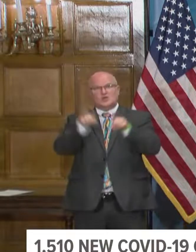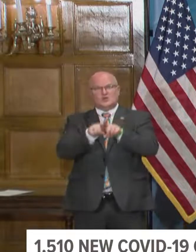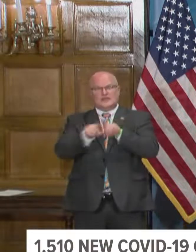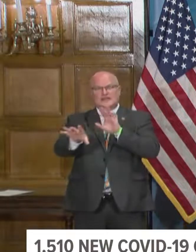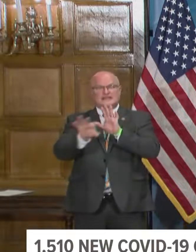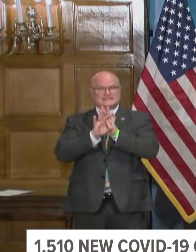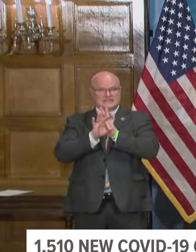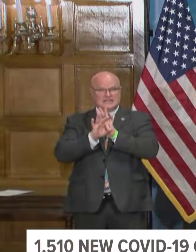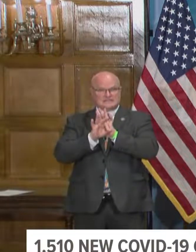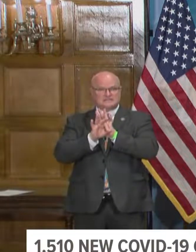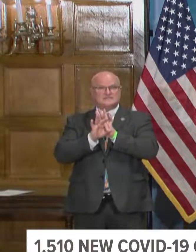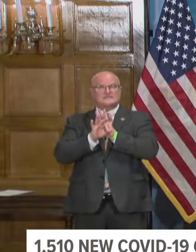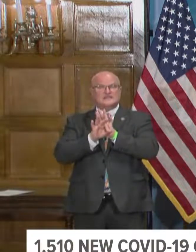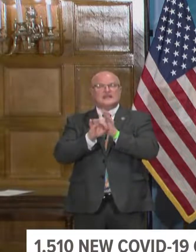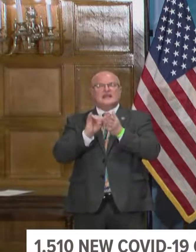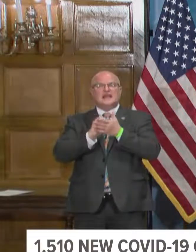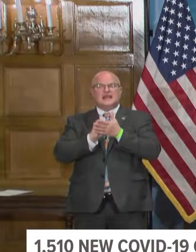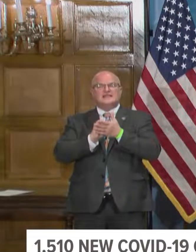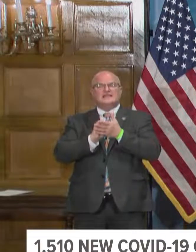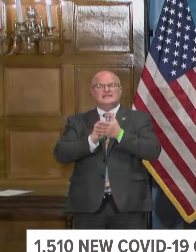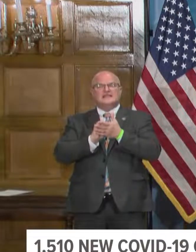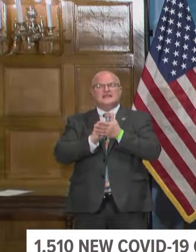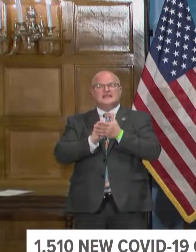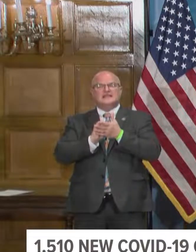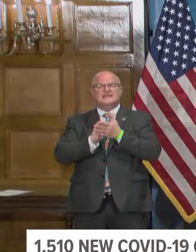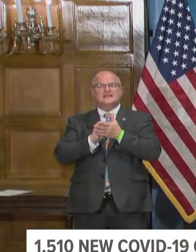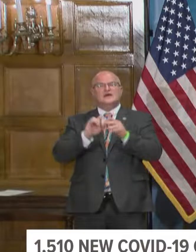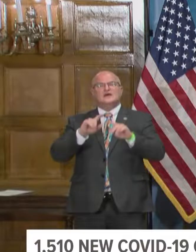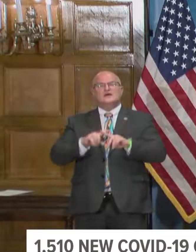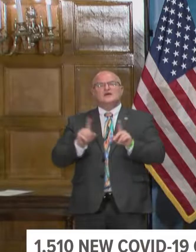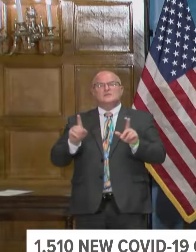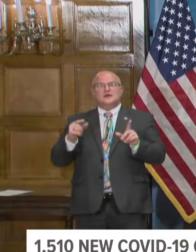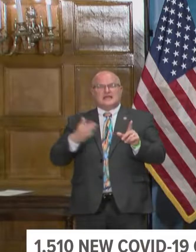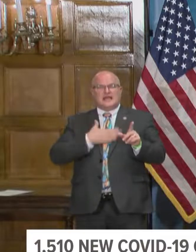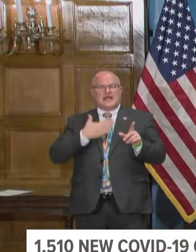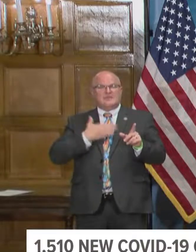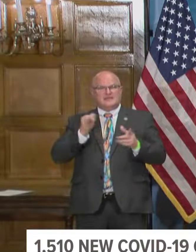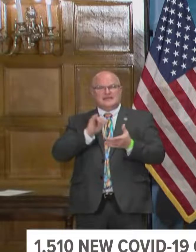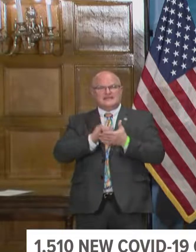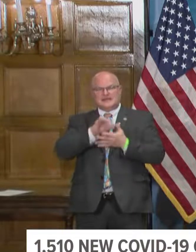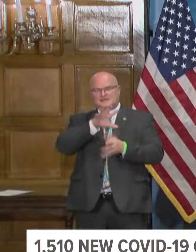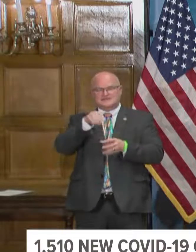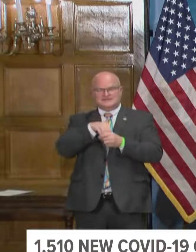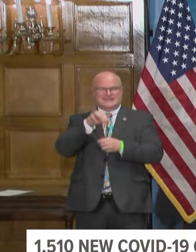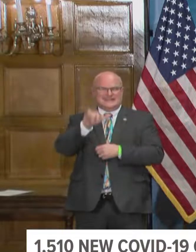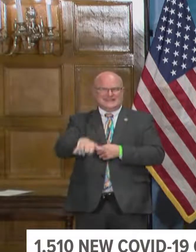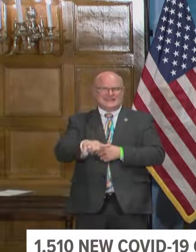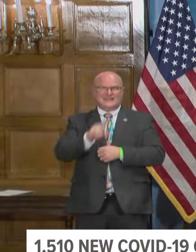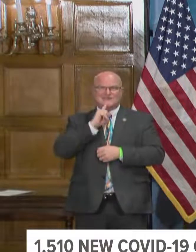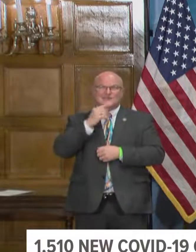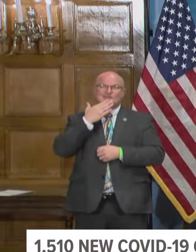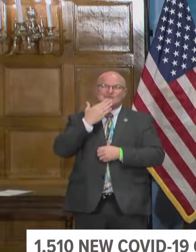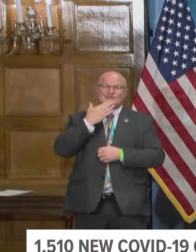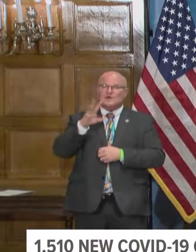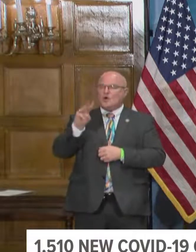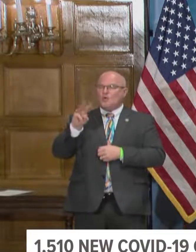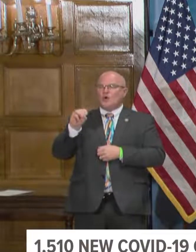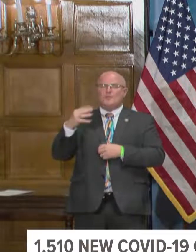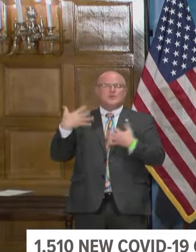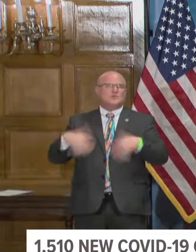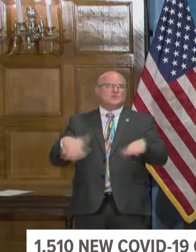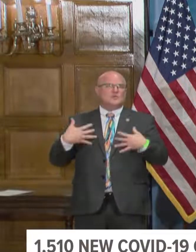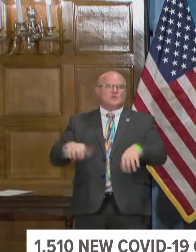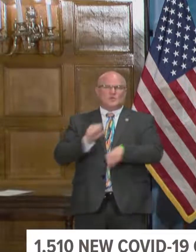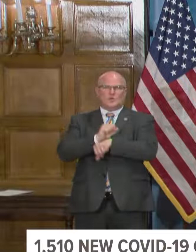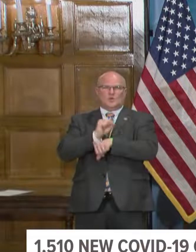selection, that designation, but glad to participate in that and really grateful. Walmart's been working on this